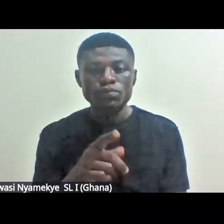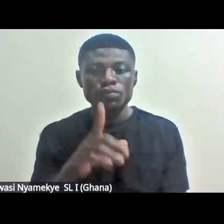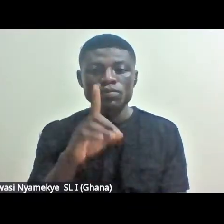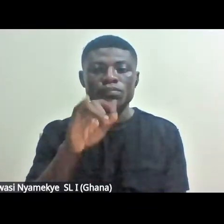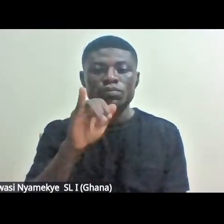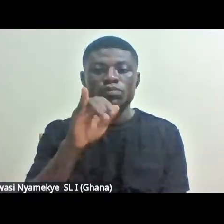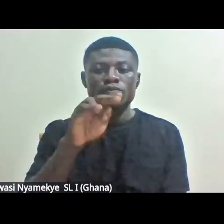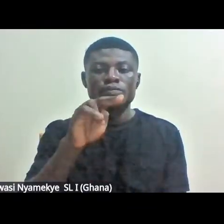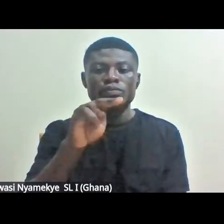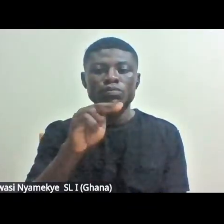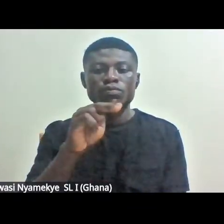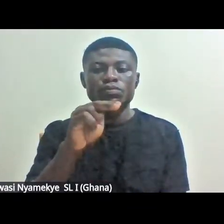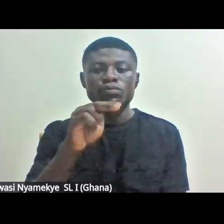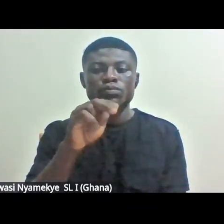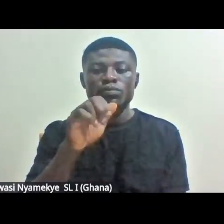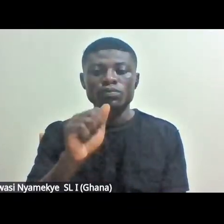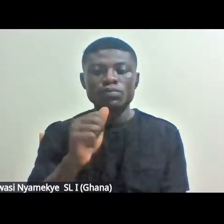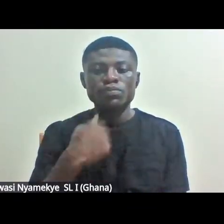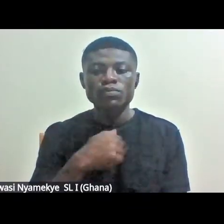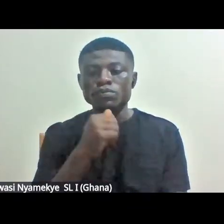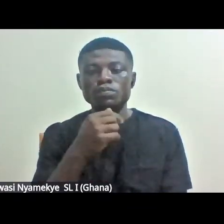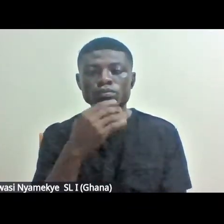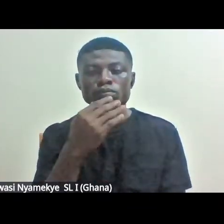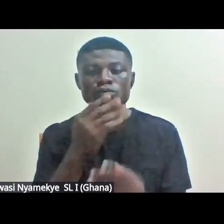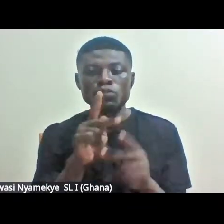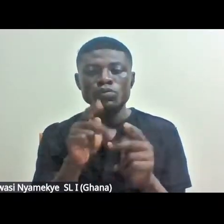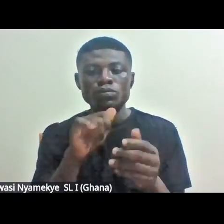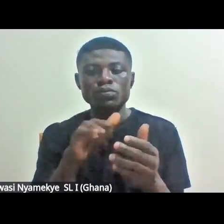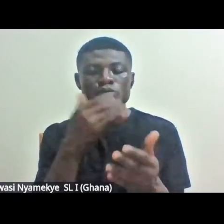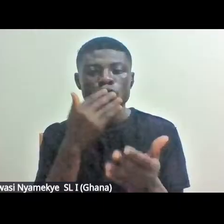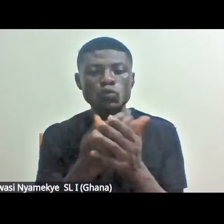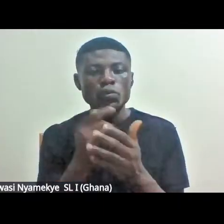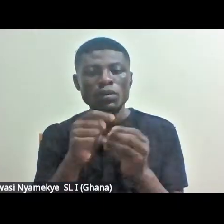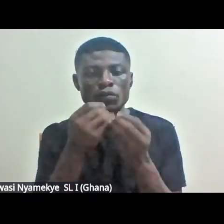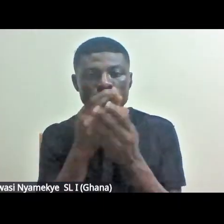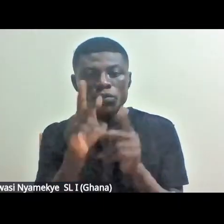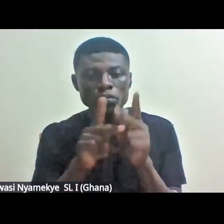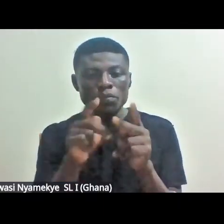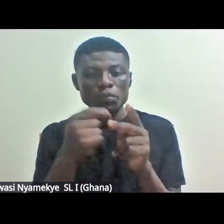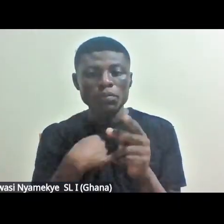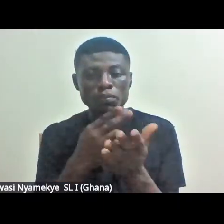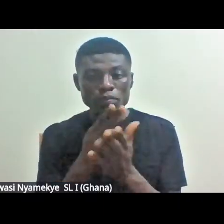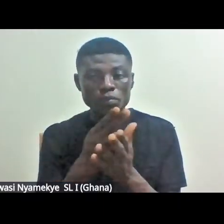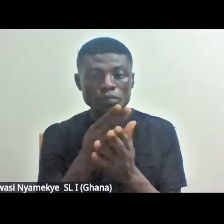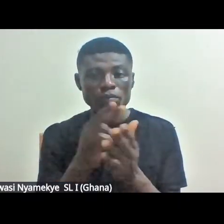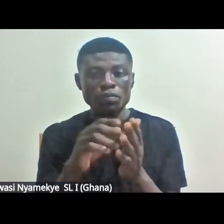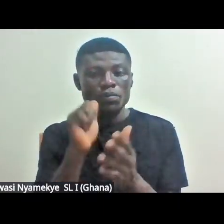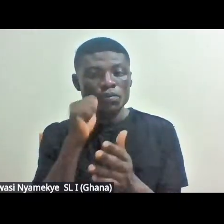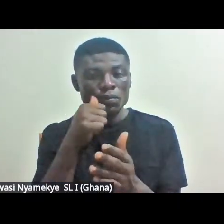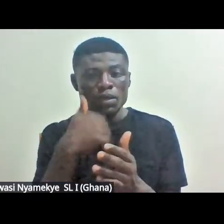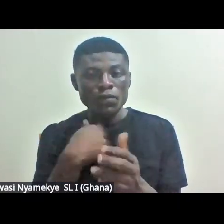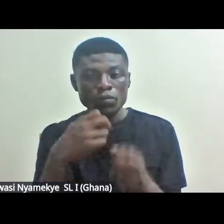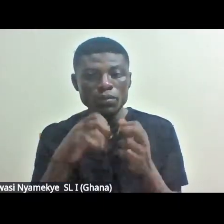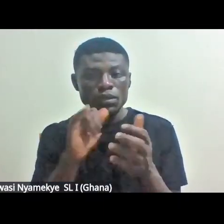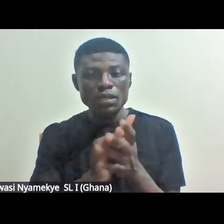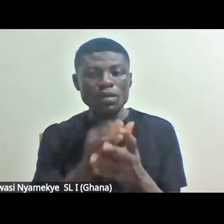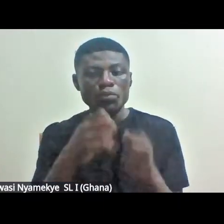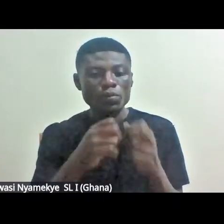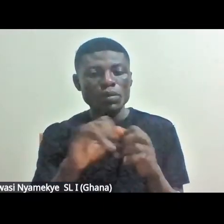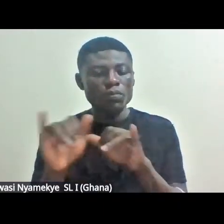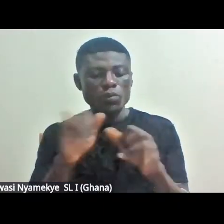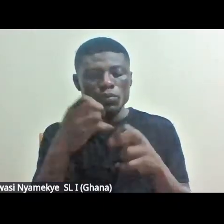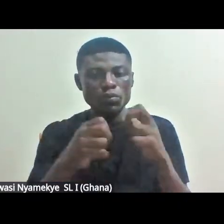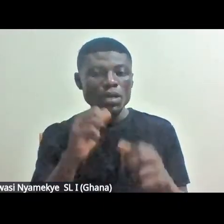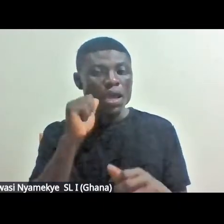We're not really good at letting people know about the features that we've got, but I'll be honest, Apple has the same problem and Microsoft has the same problem. We all